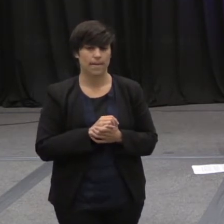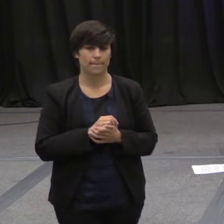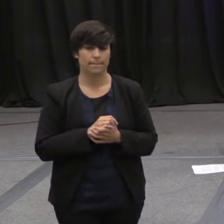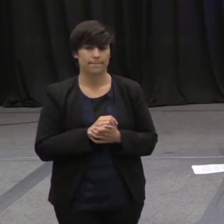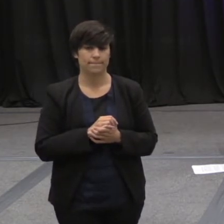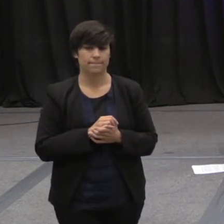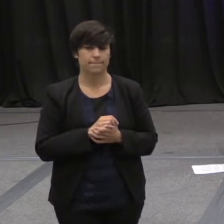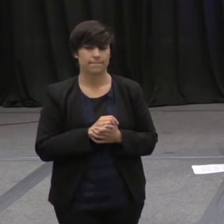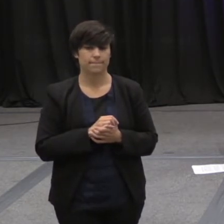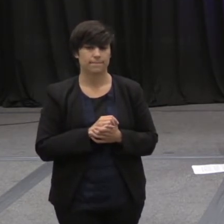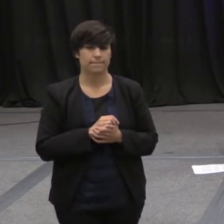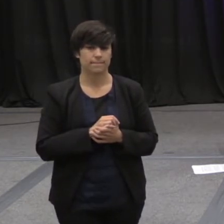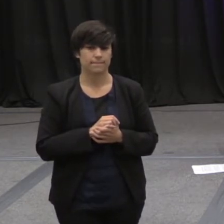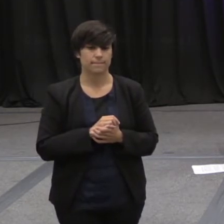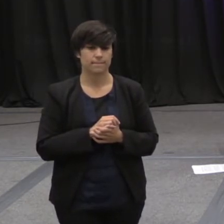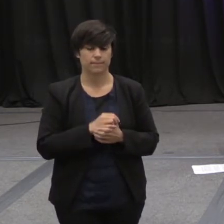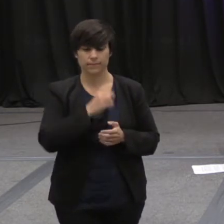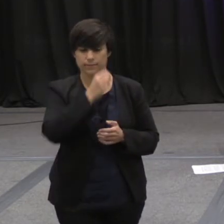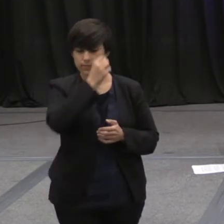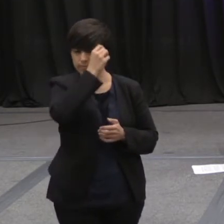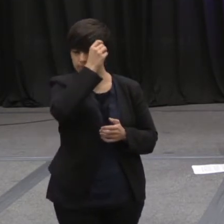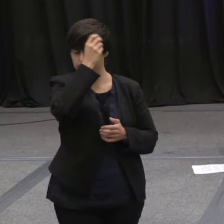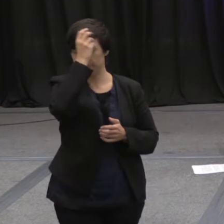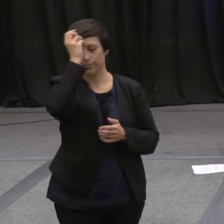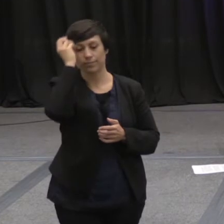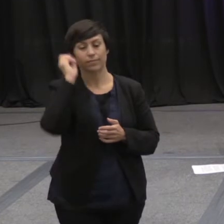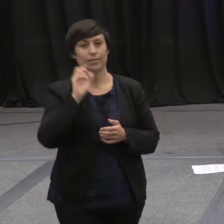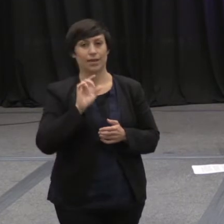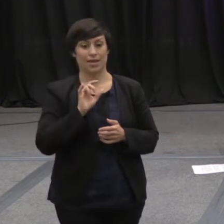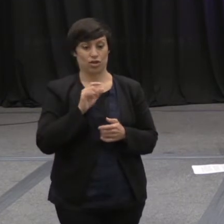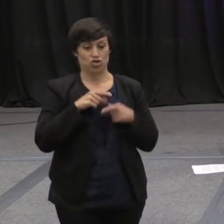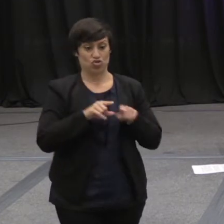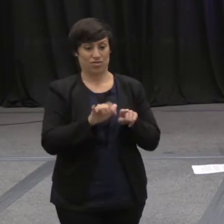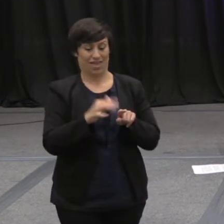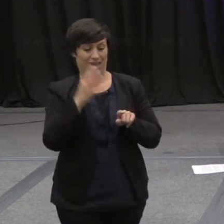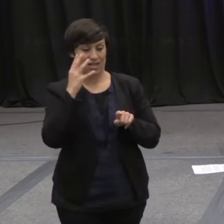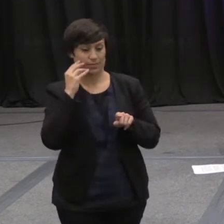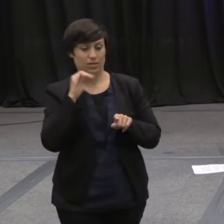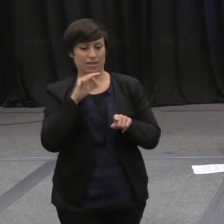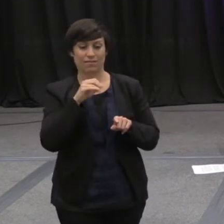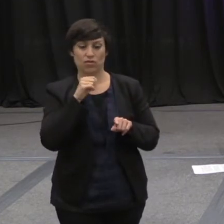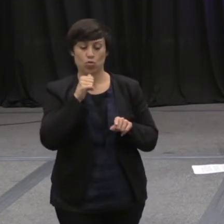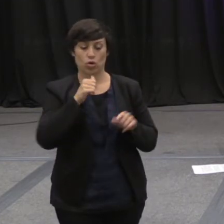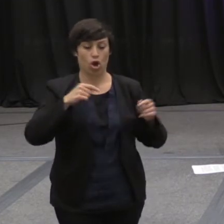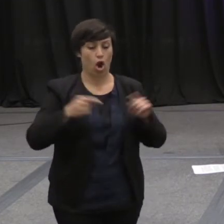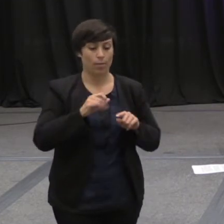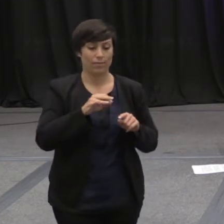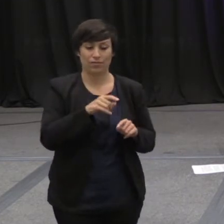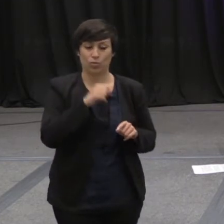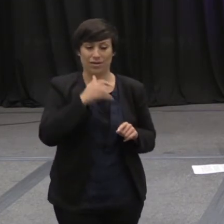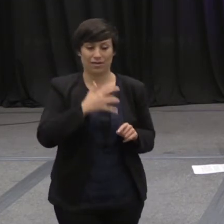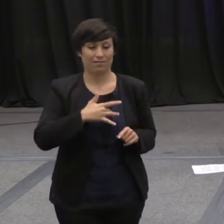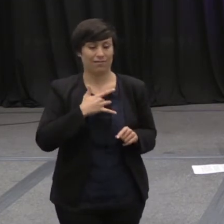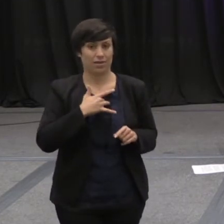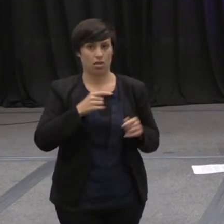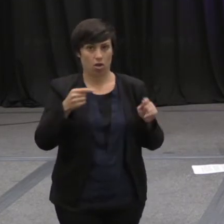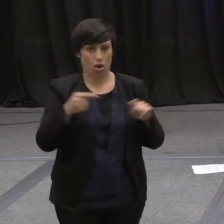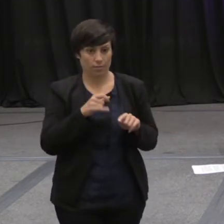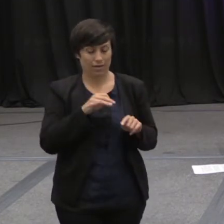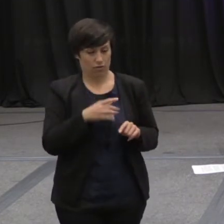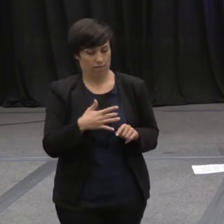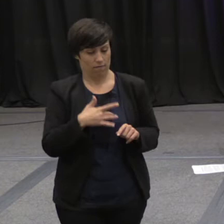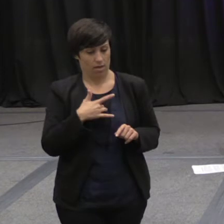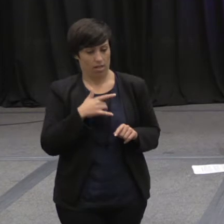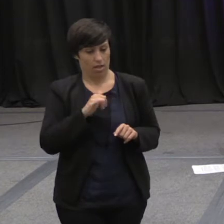if you weren't harmed, if you didn't feel harmed, if you felt like